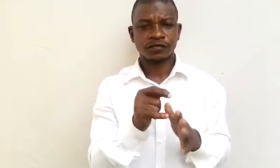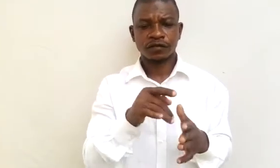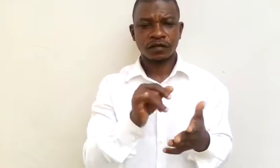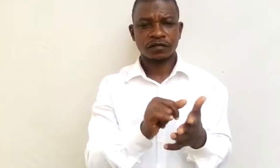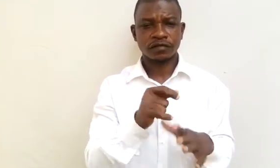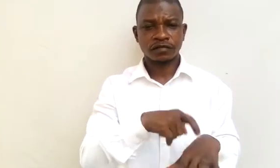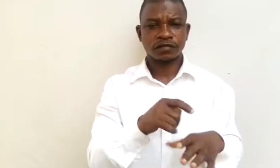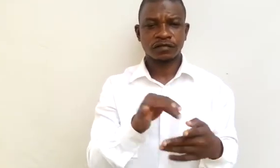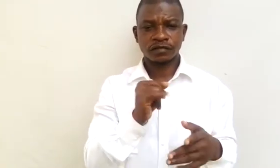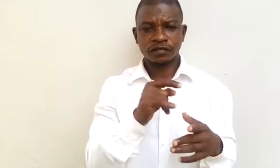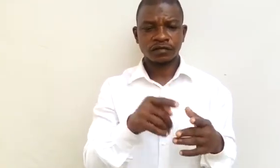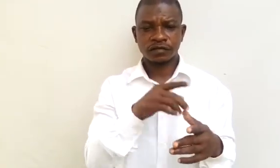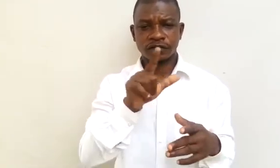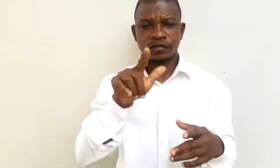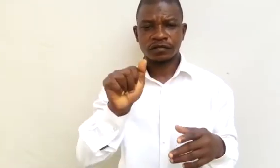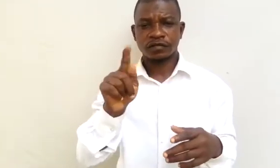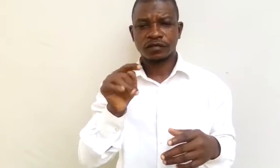the Latin word meaning